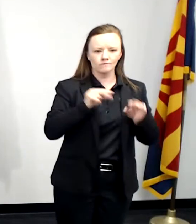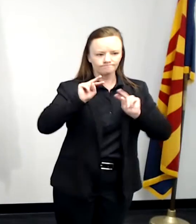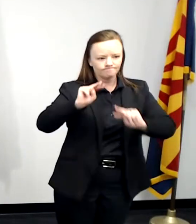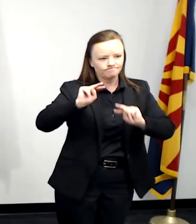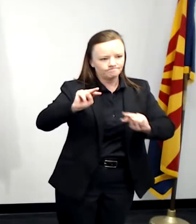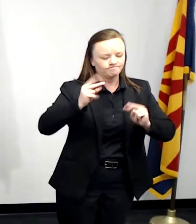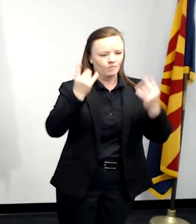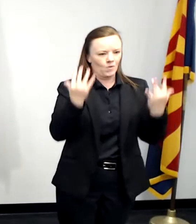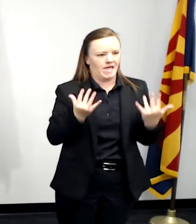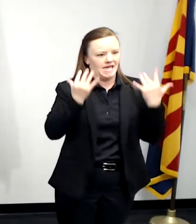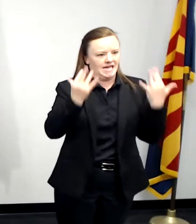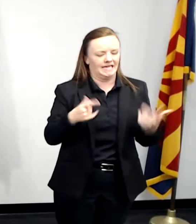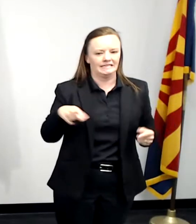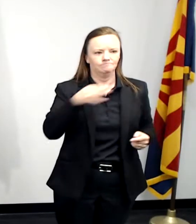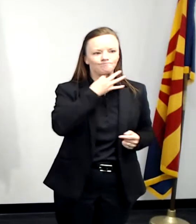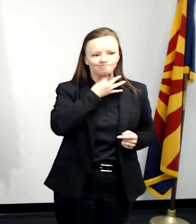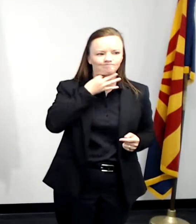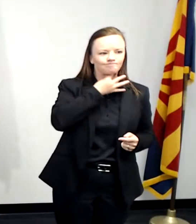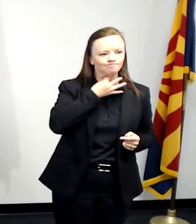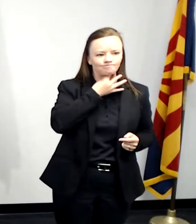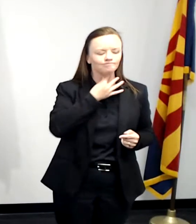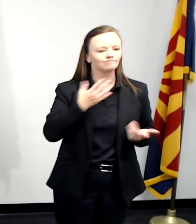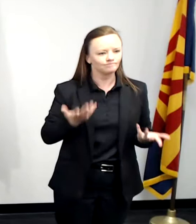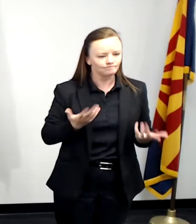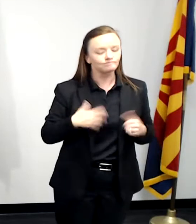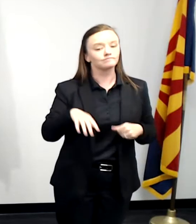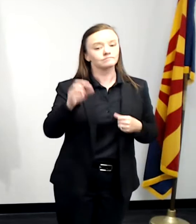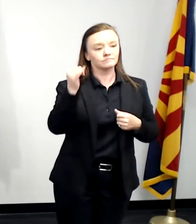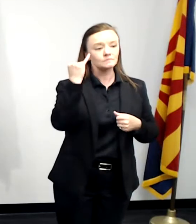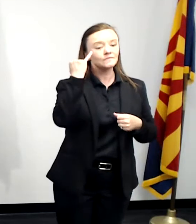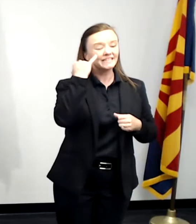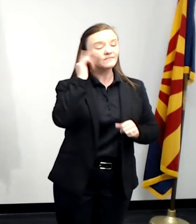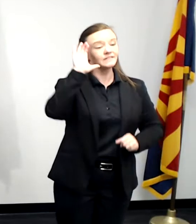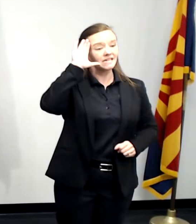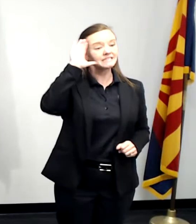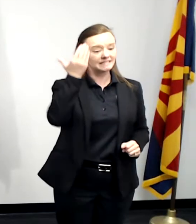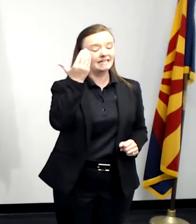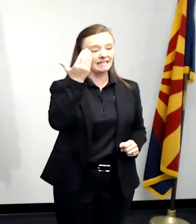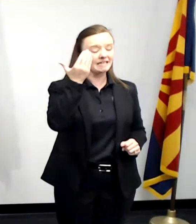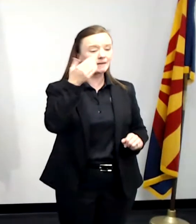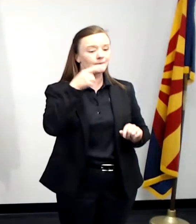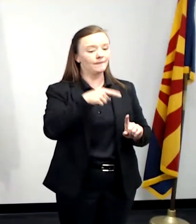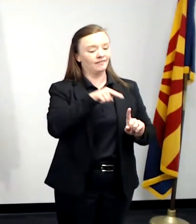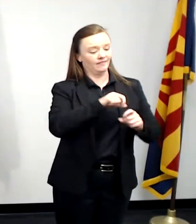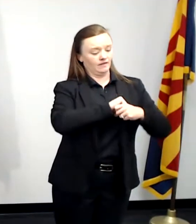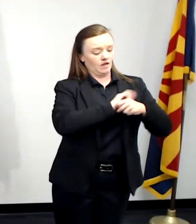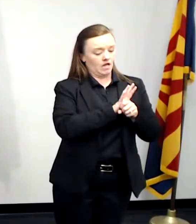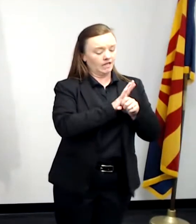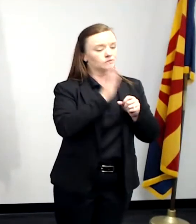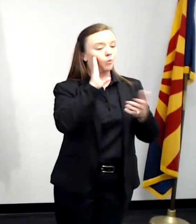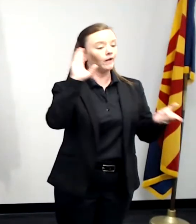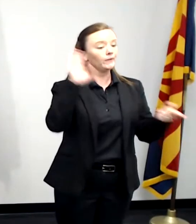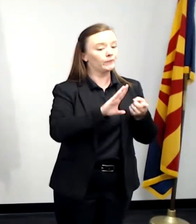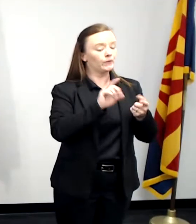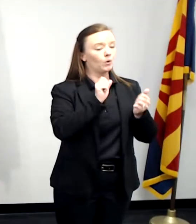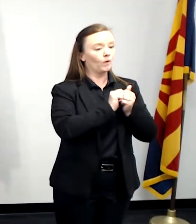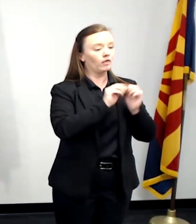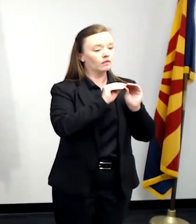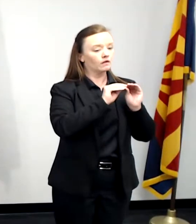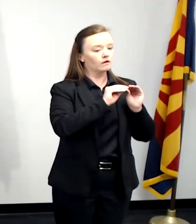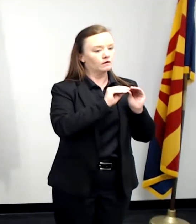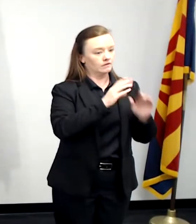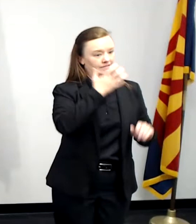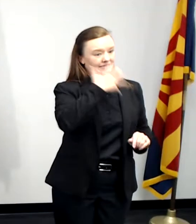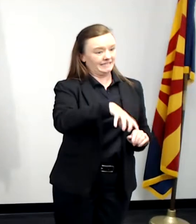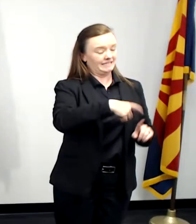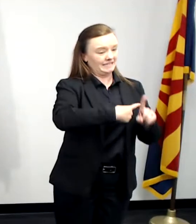to see, just like you are, knowing that if it does look like there's a seasonal pattern to this disease, then our models are going to change, and